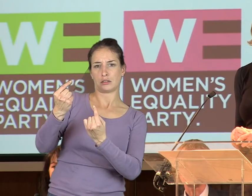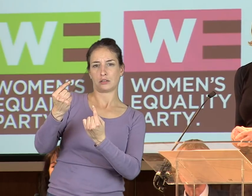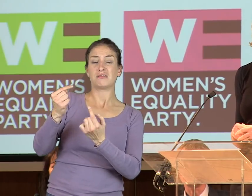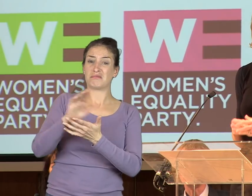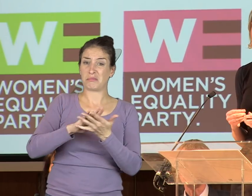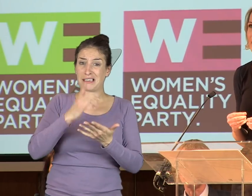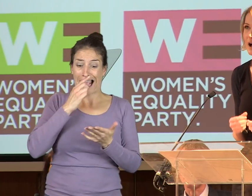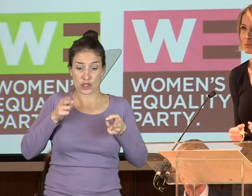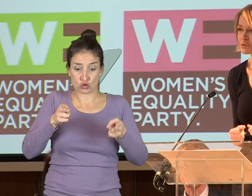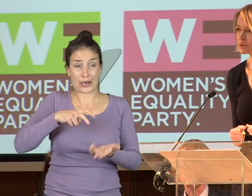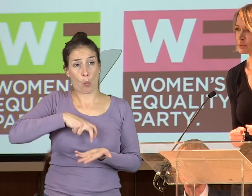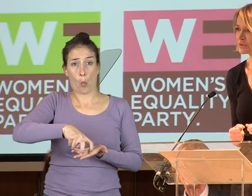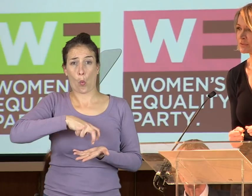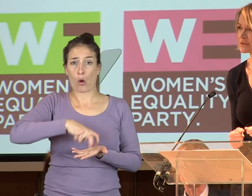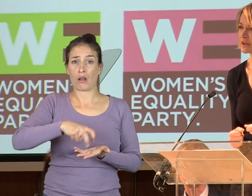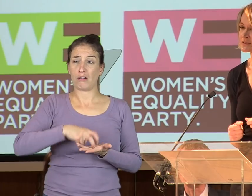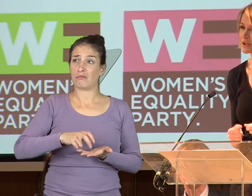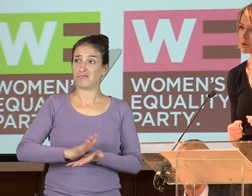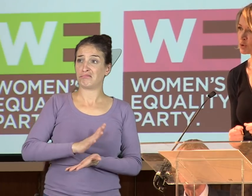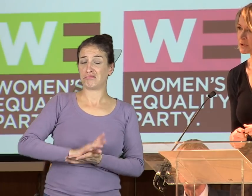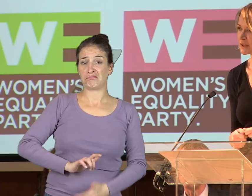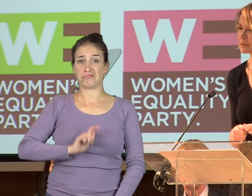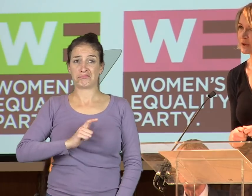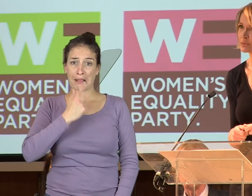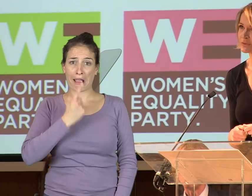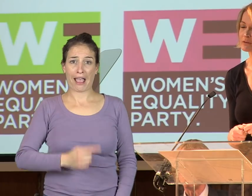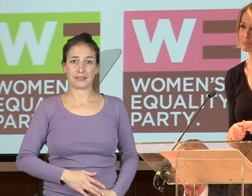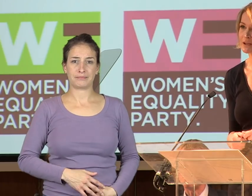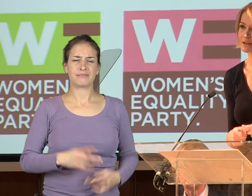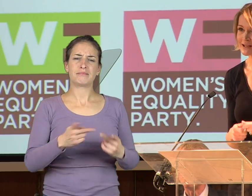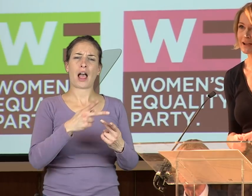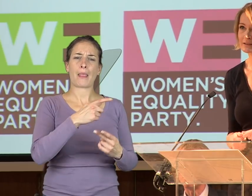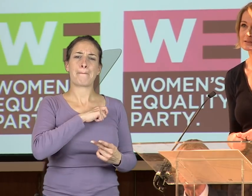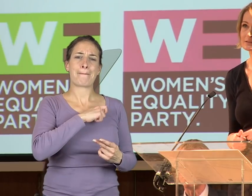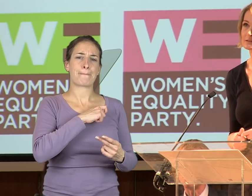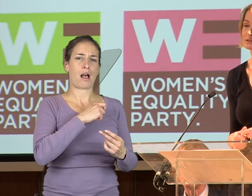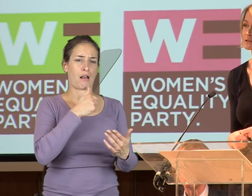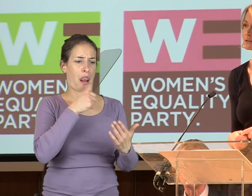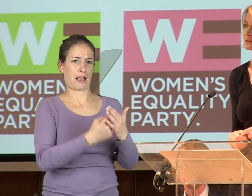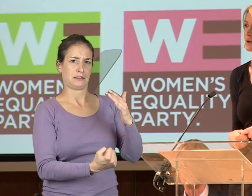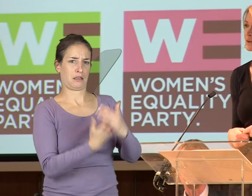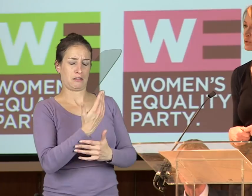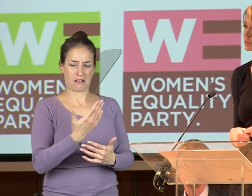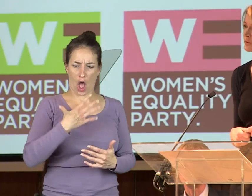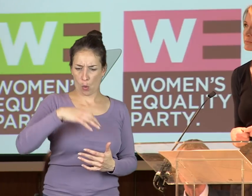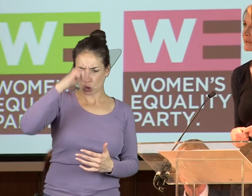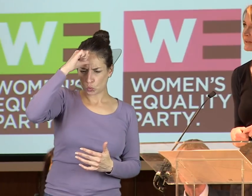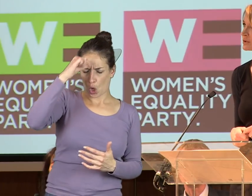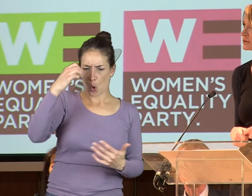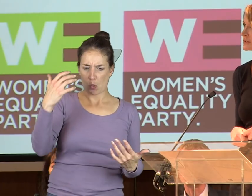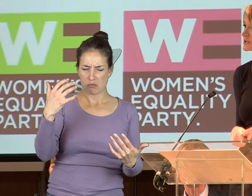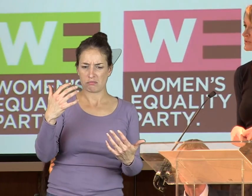us, "I want to know what it feels like to come home at night without fearing being attacked. I don't want